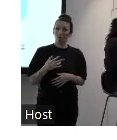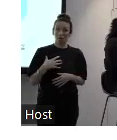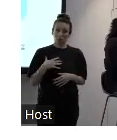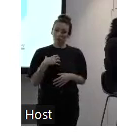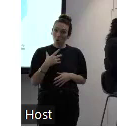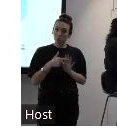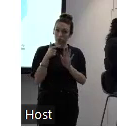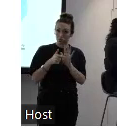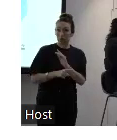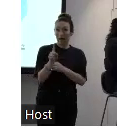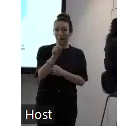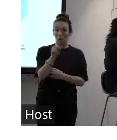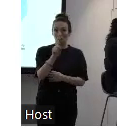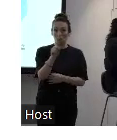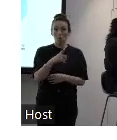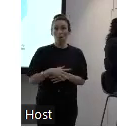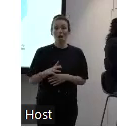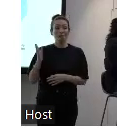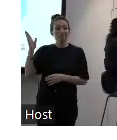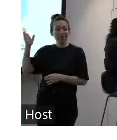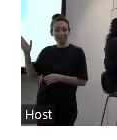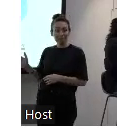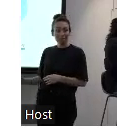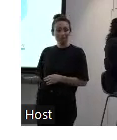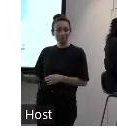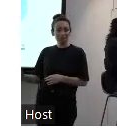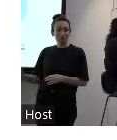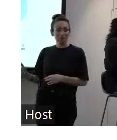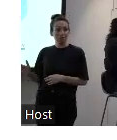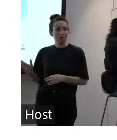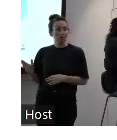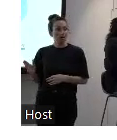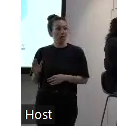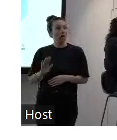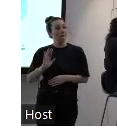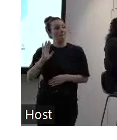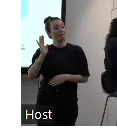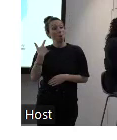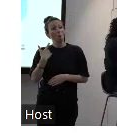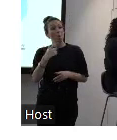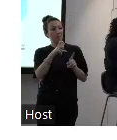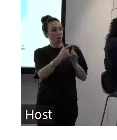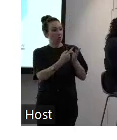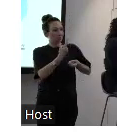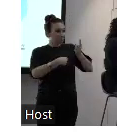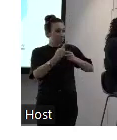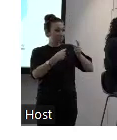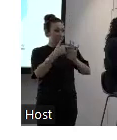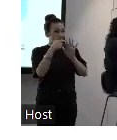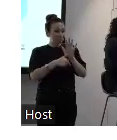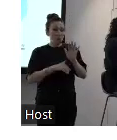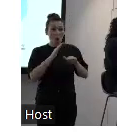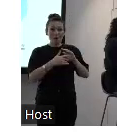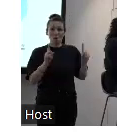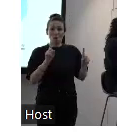And this is just to demonstrate what we hear anecdotally from clinicians and what we talk about a lot, that children,